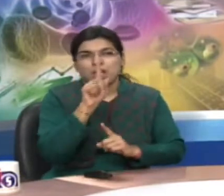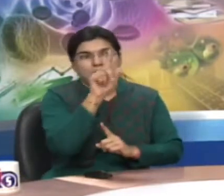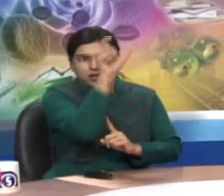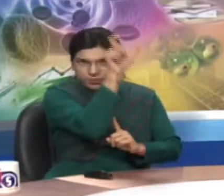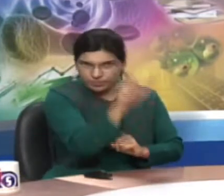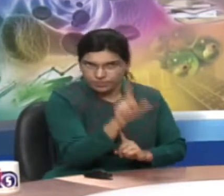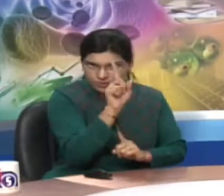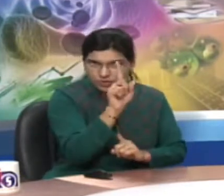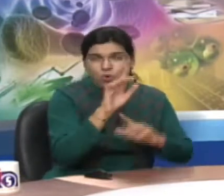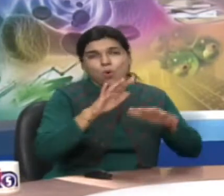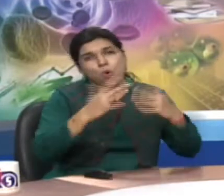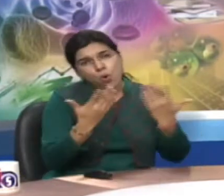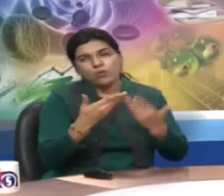You is singular,